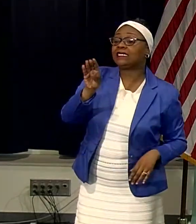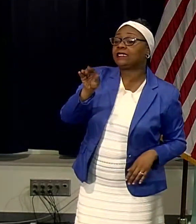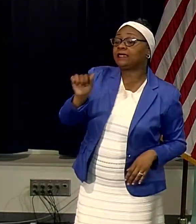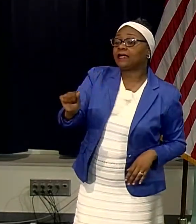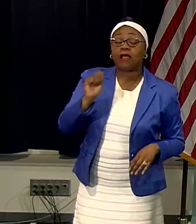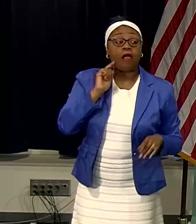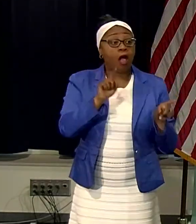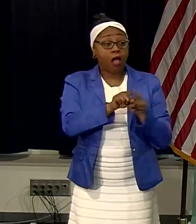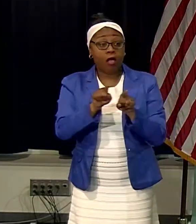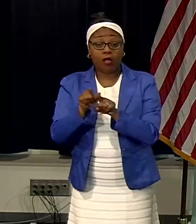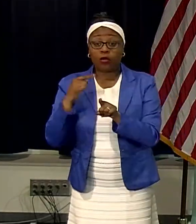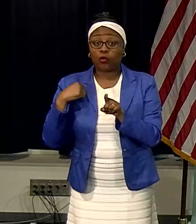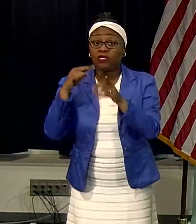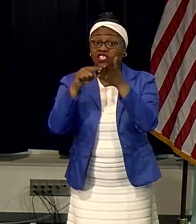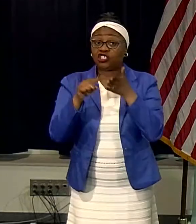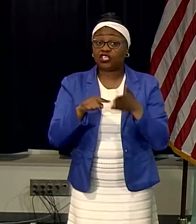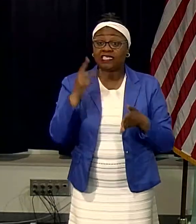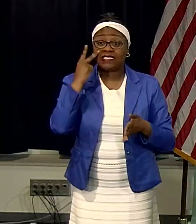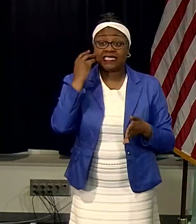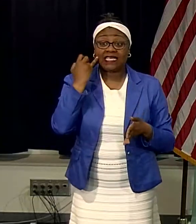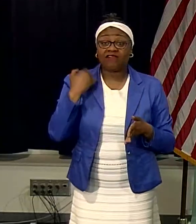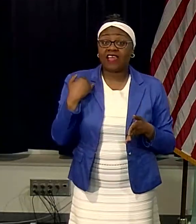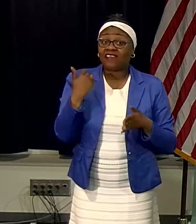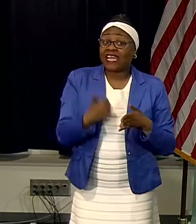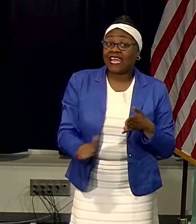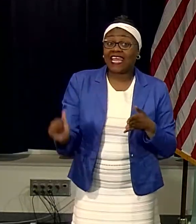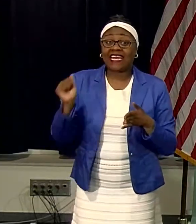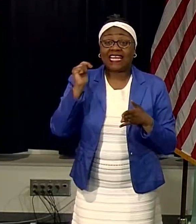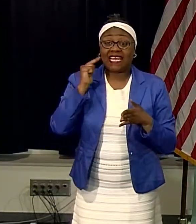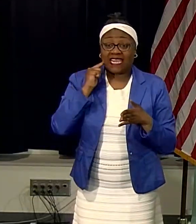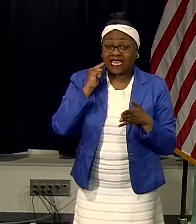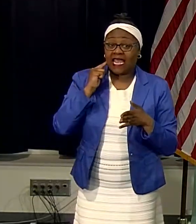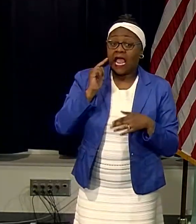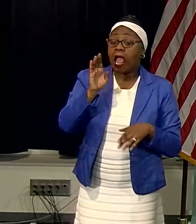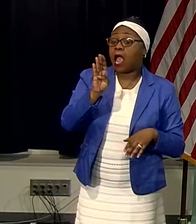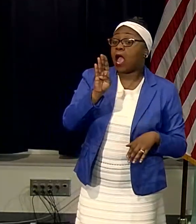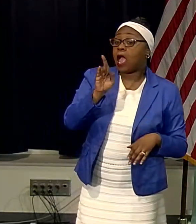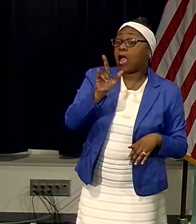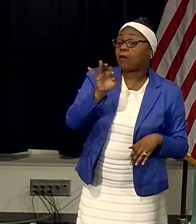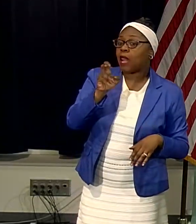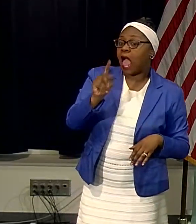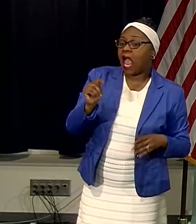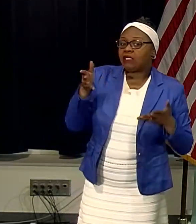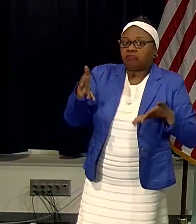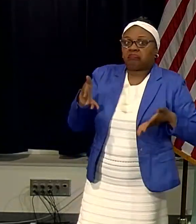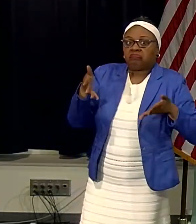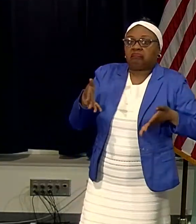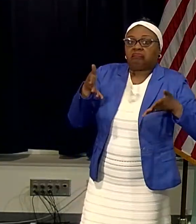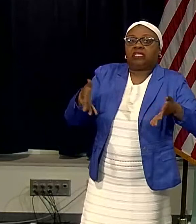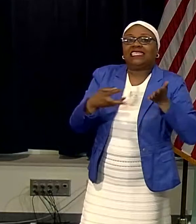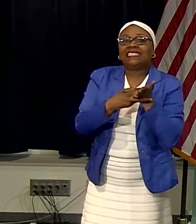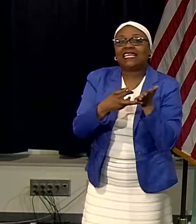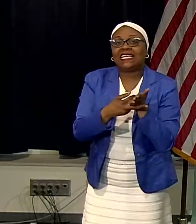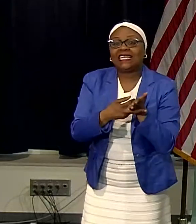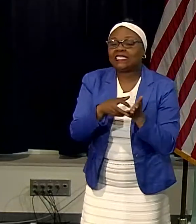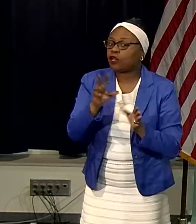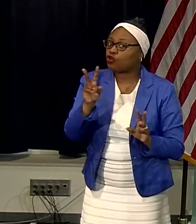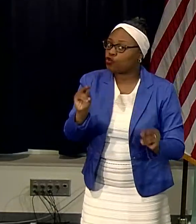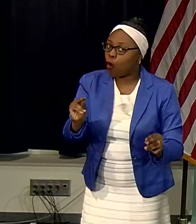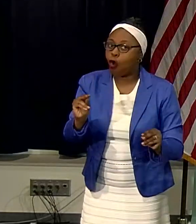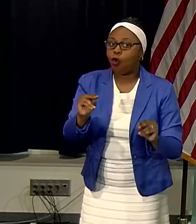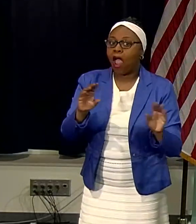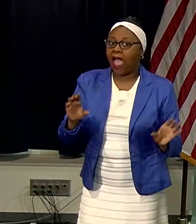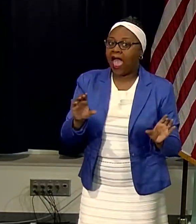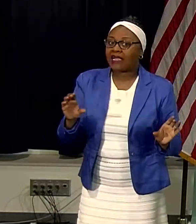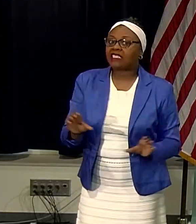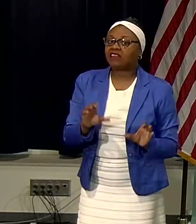we check to see if you have any blight tickets, no active blight tickets, and no active bankruptcies. Now, of course, we do give you time to resolve